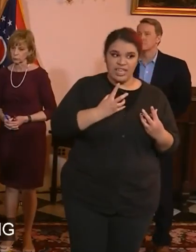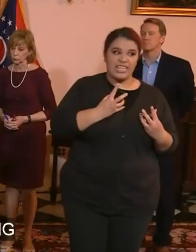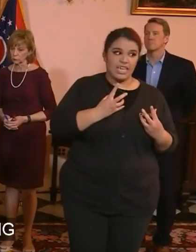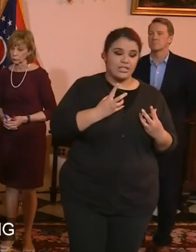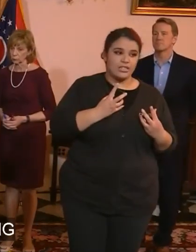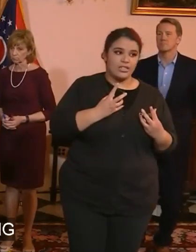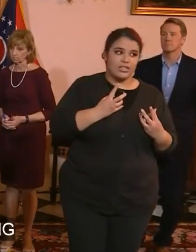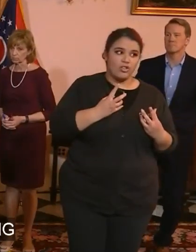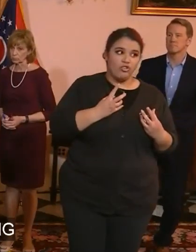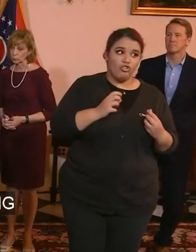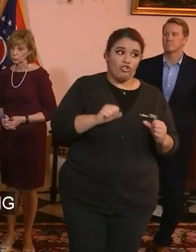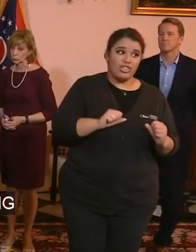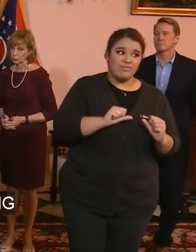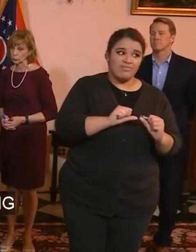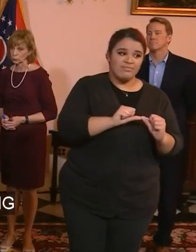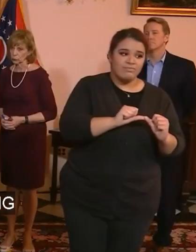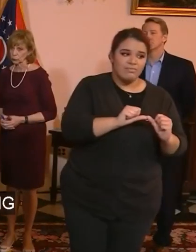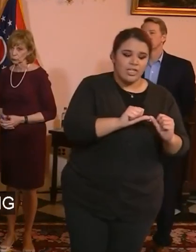haul.